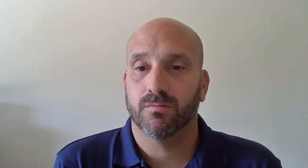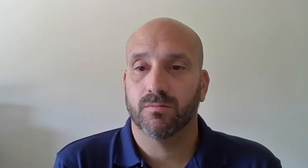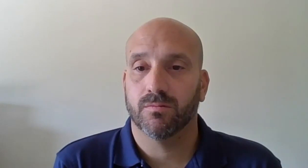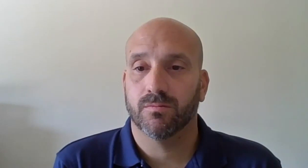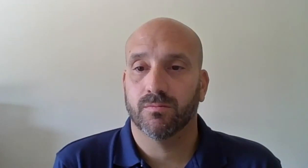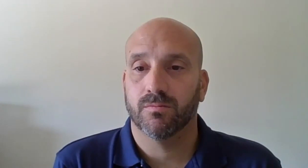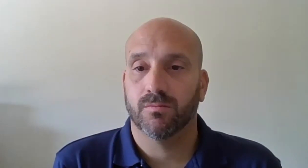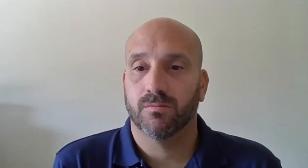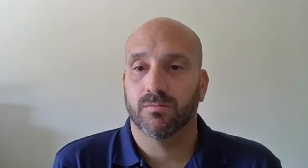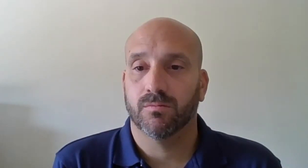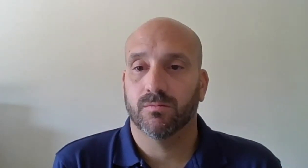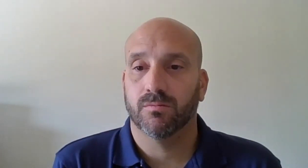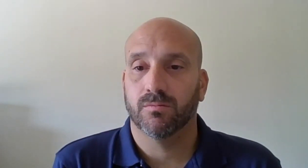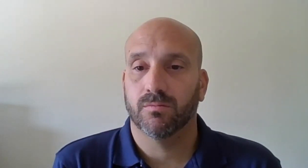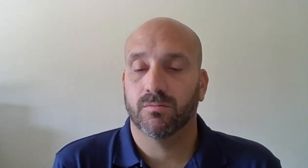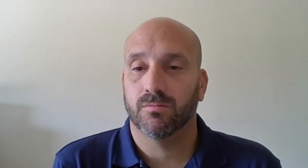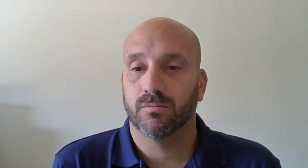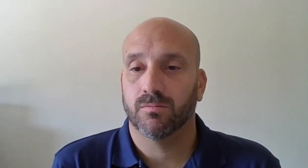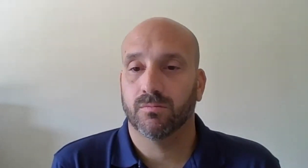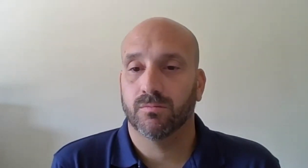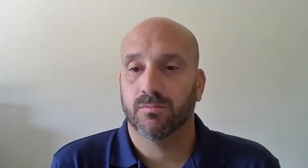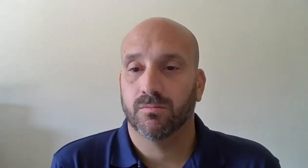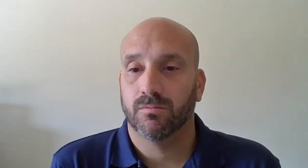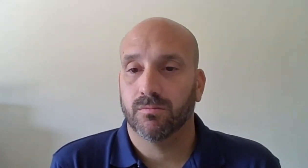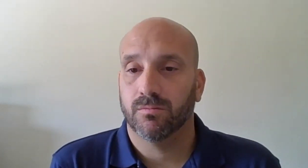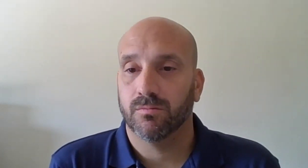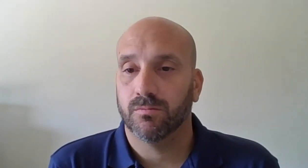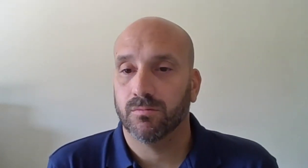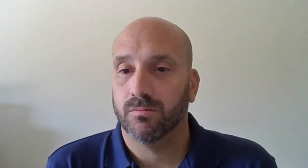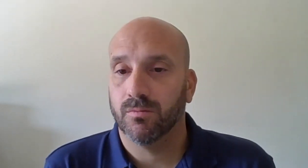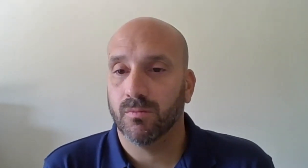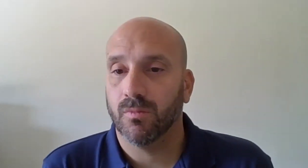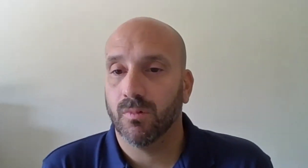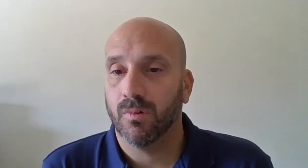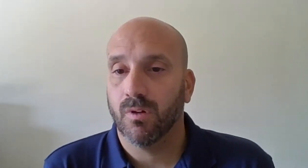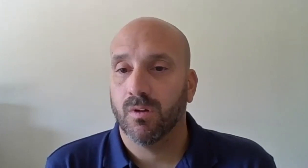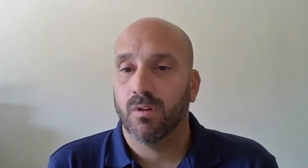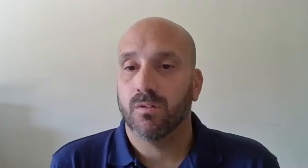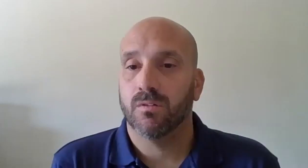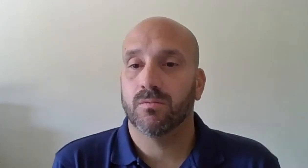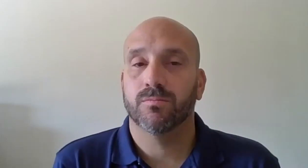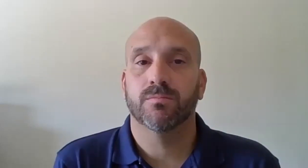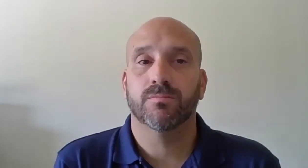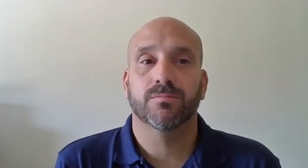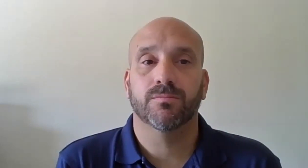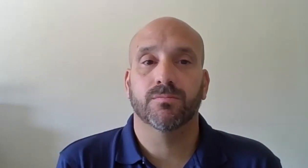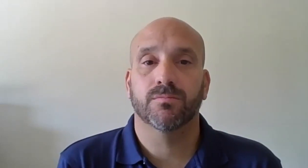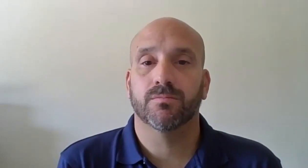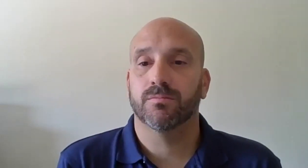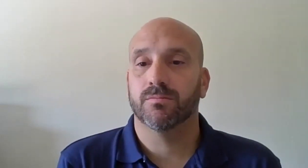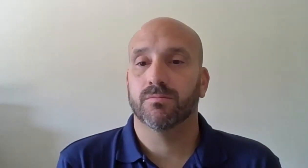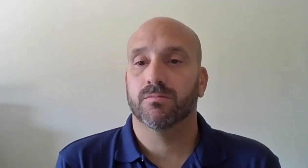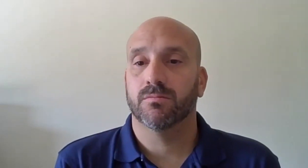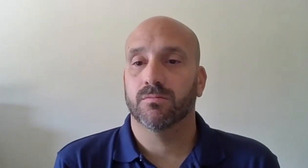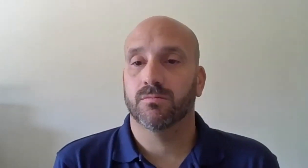Tori. I sent it to Matt. Go ahead. I'm so sorry about that. I'm sorry, who? Tori. He